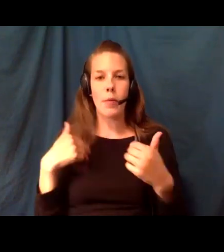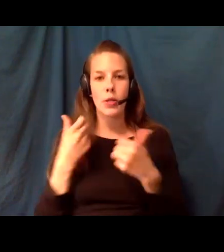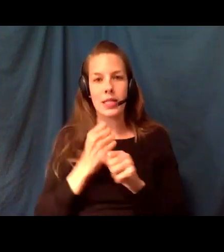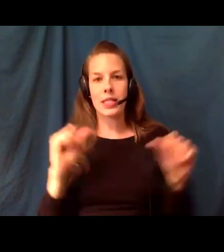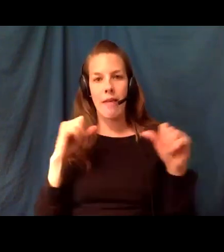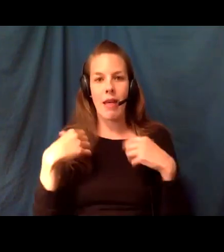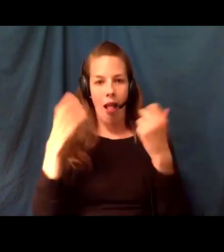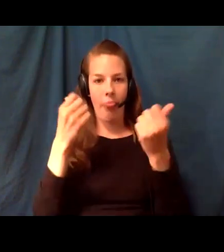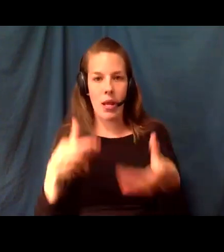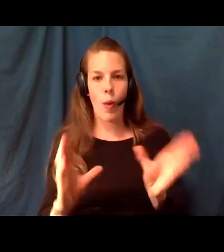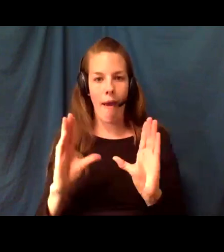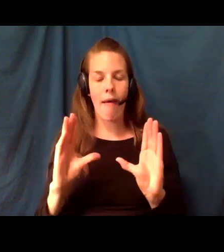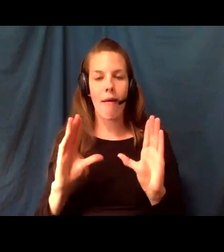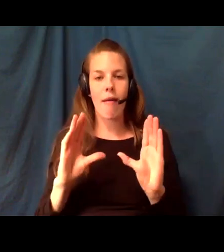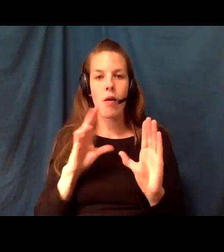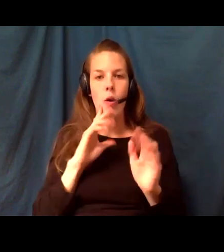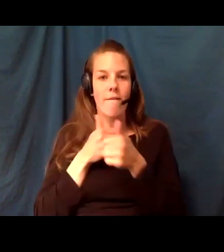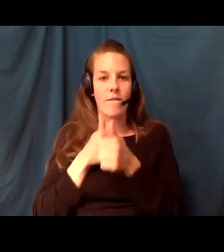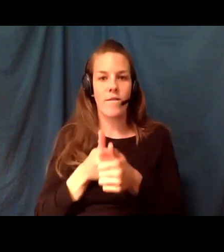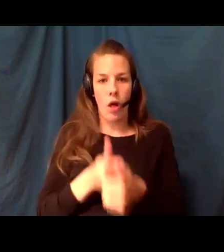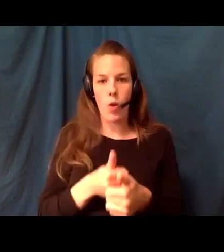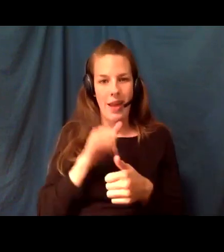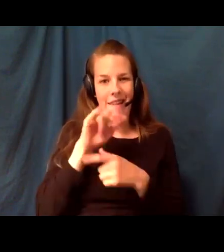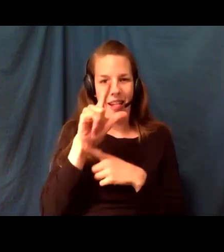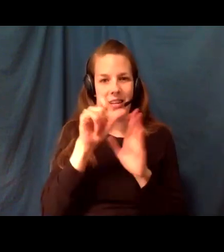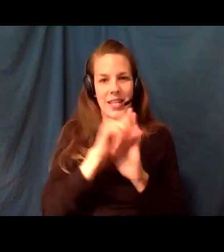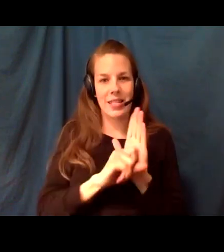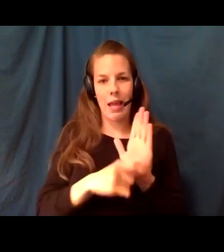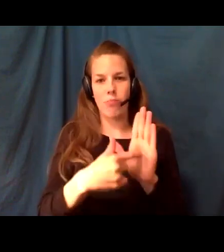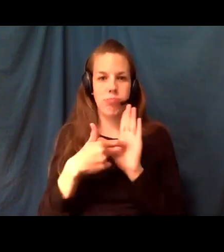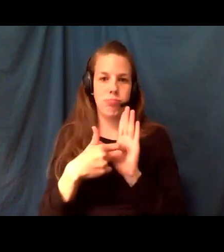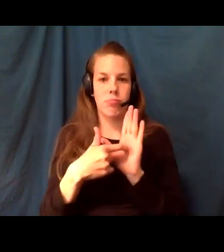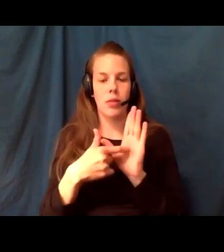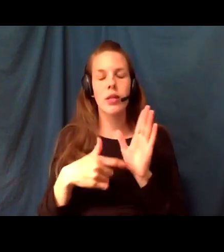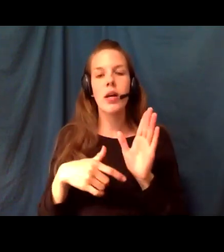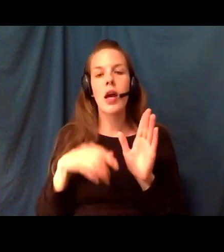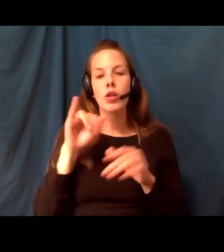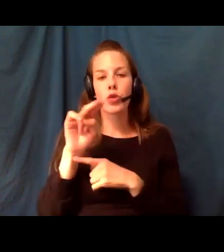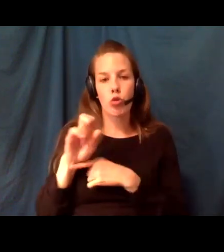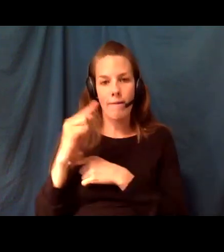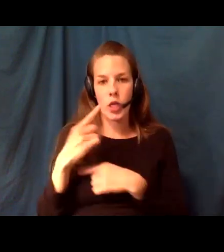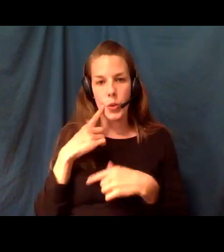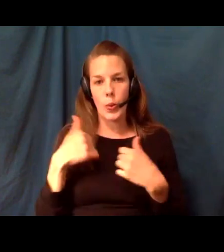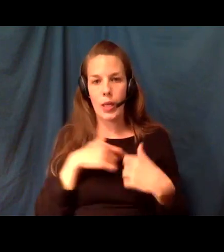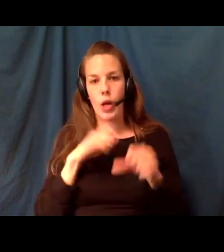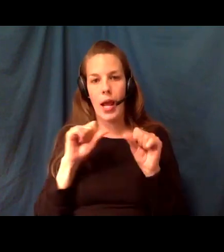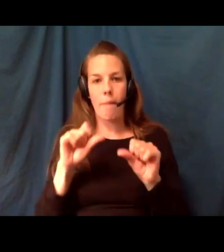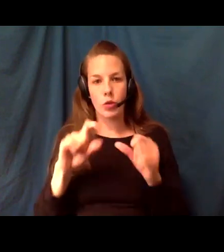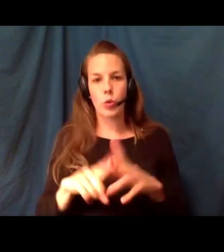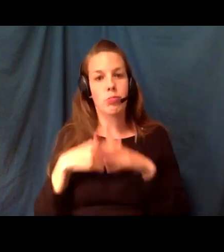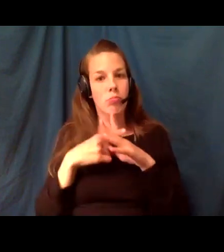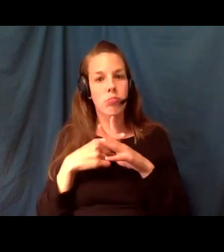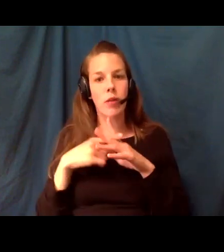healthy way while following the Illinois state mandates. On June 1st, we were able to implement our first